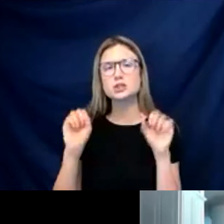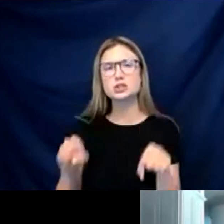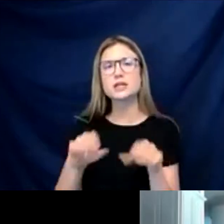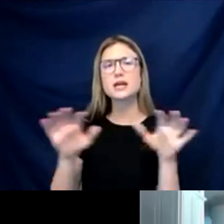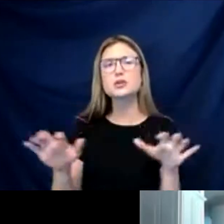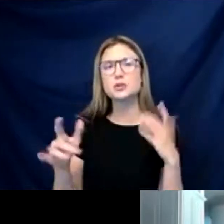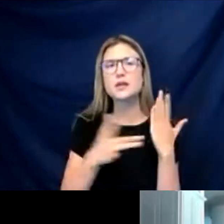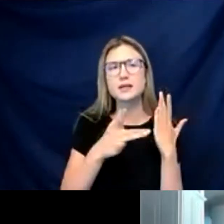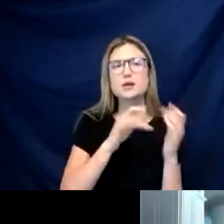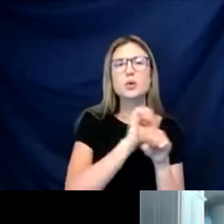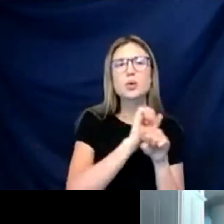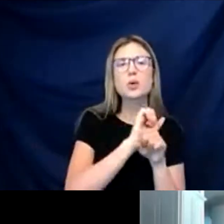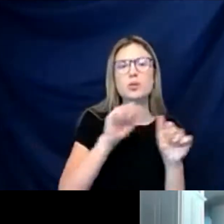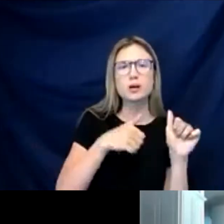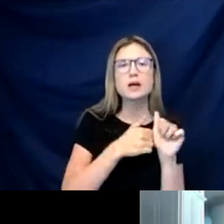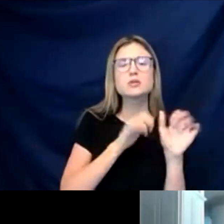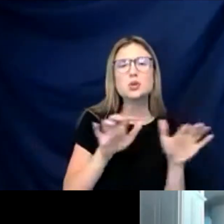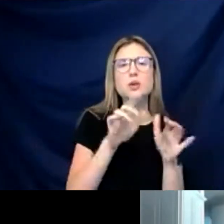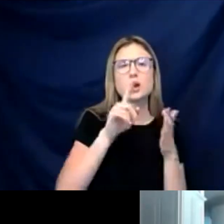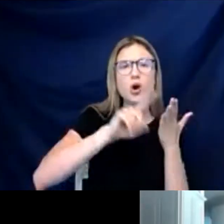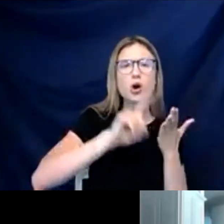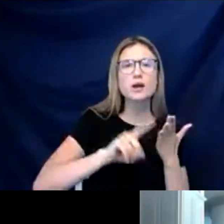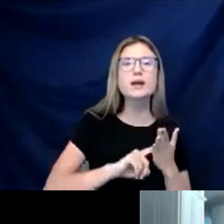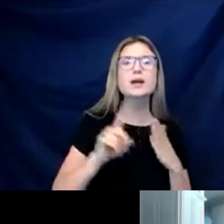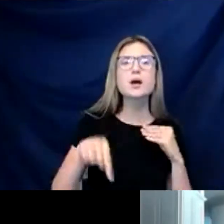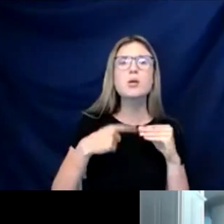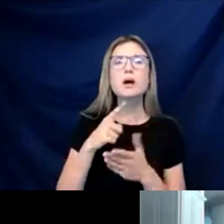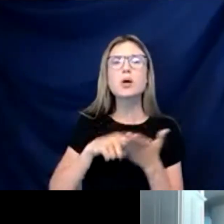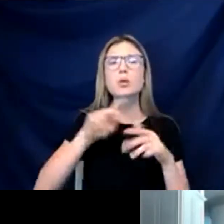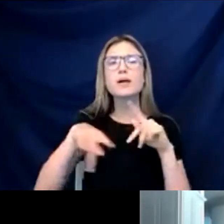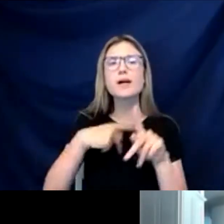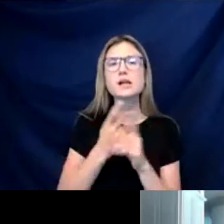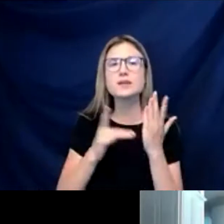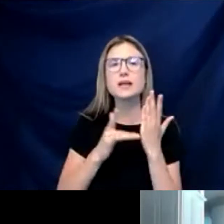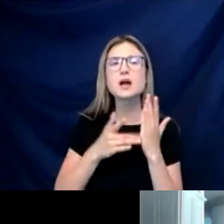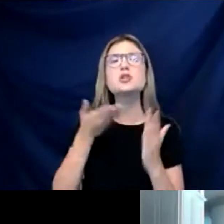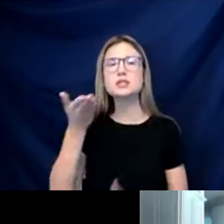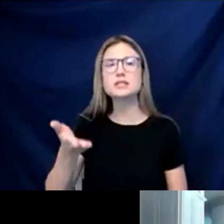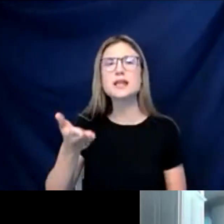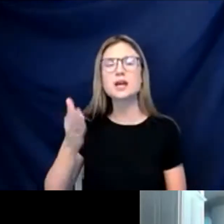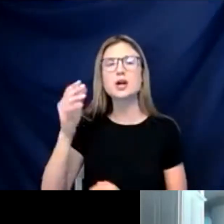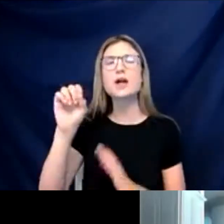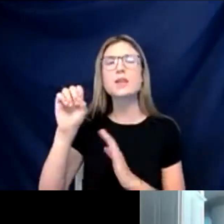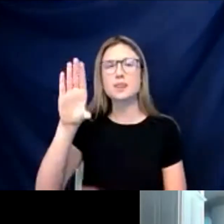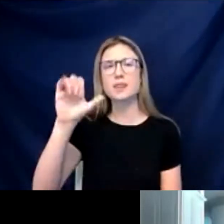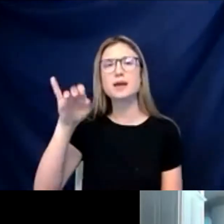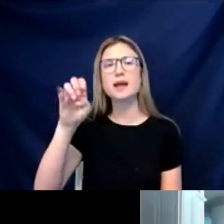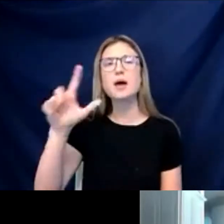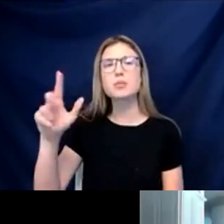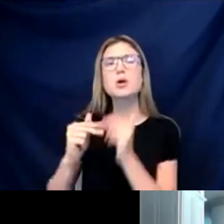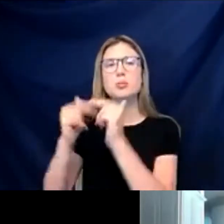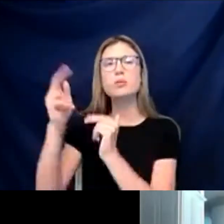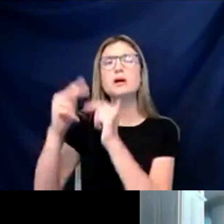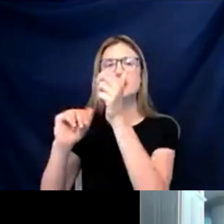audit of what technology exists at the building in question and how that could